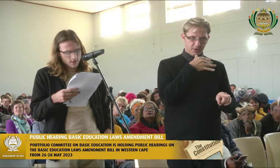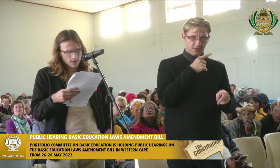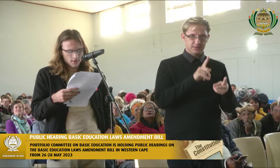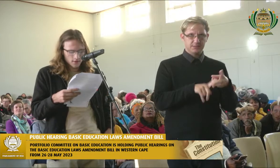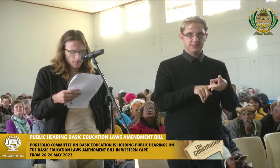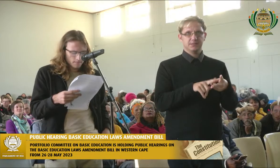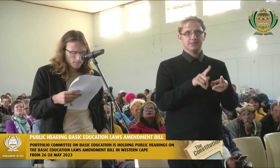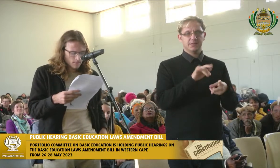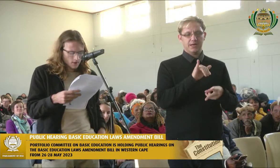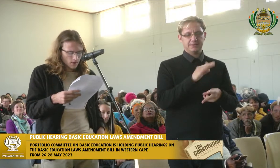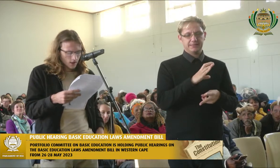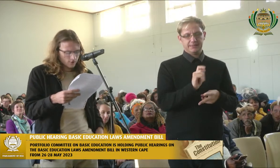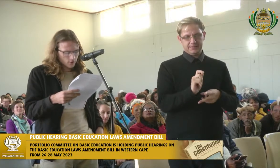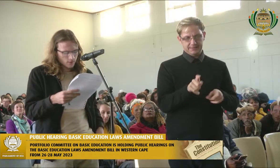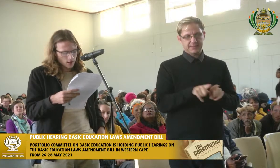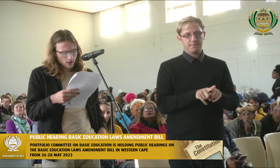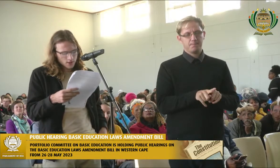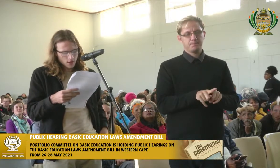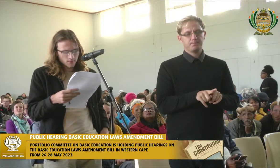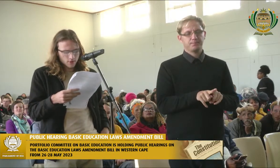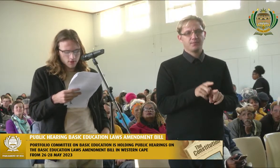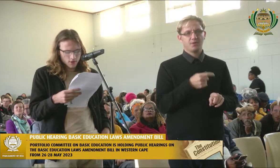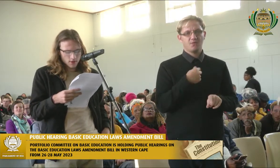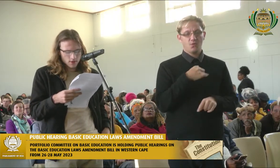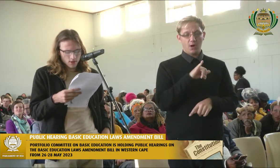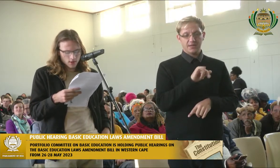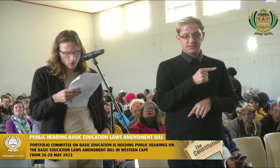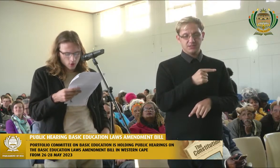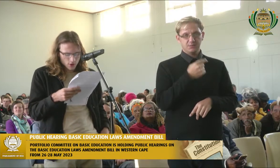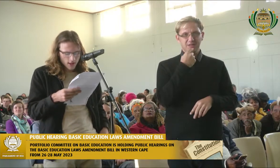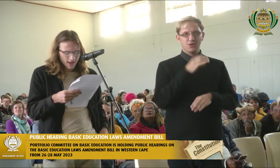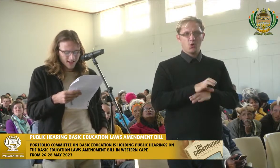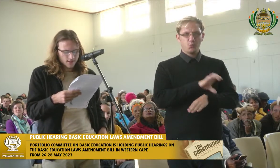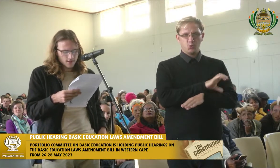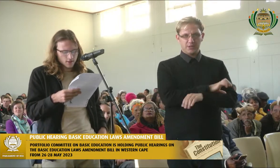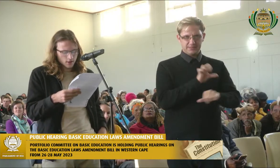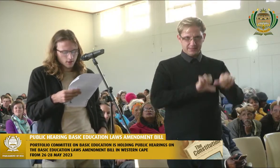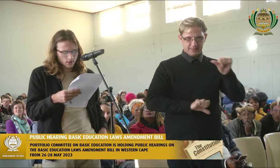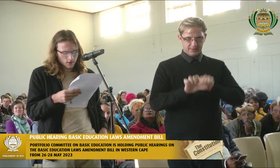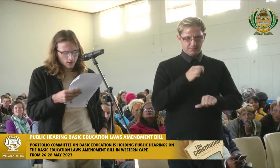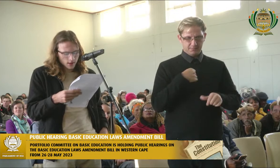AS ICT. And for my IG Computer Science, I scored